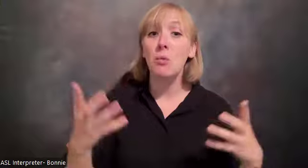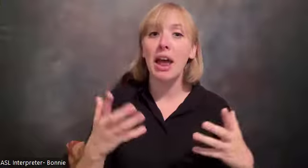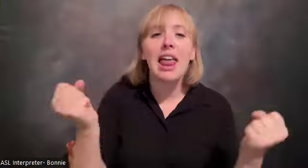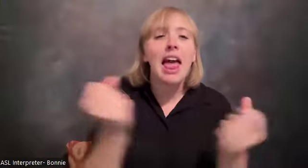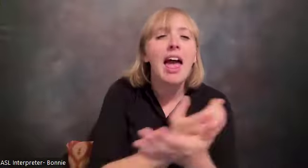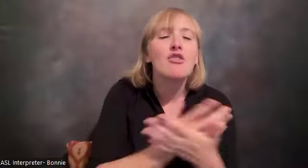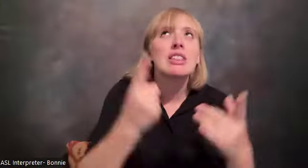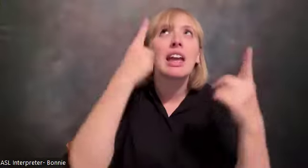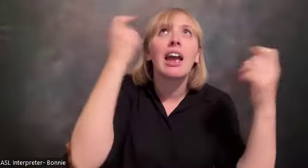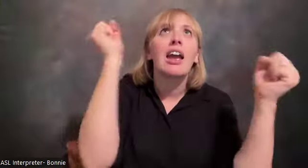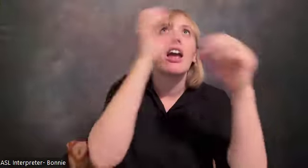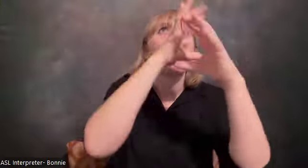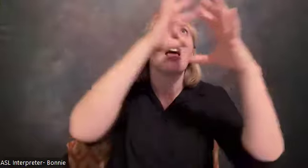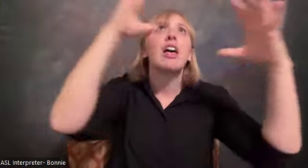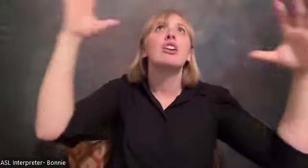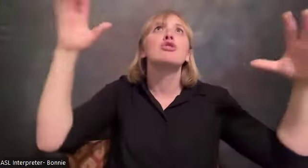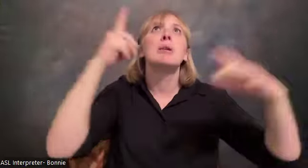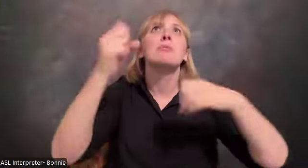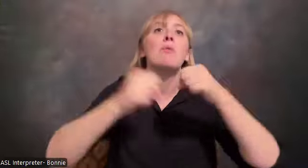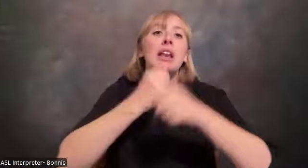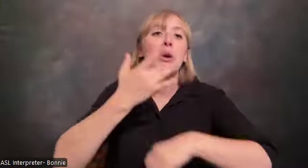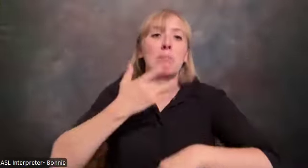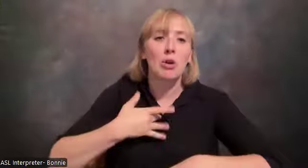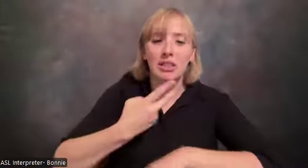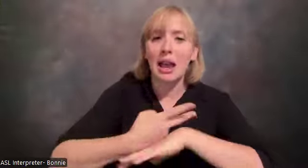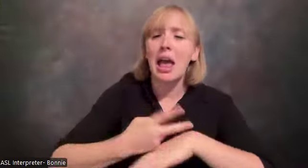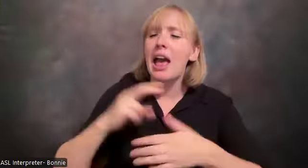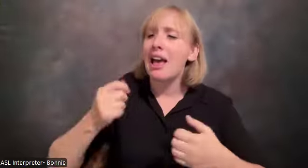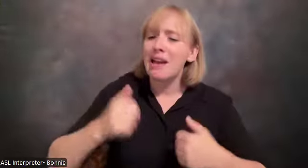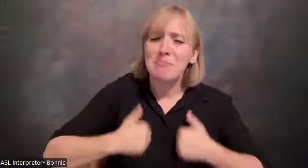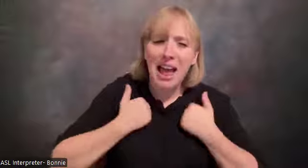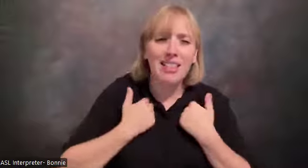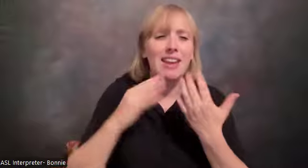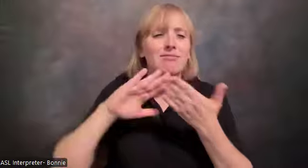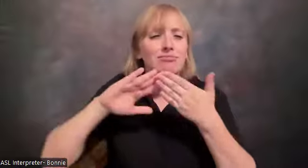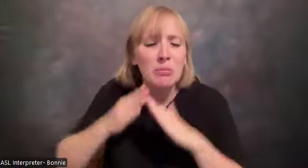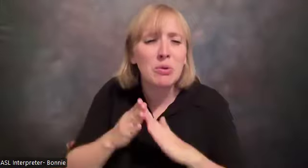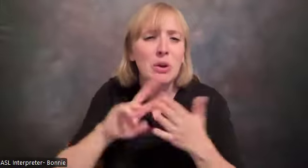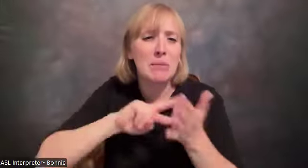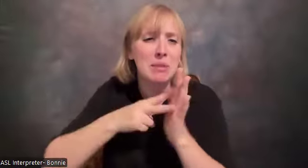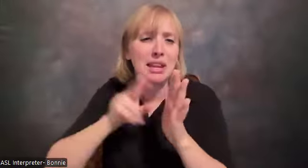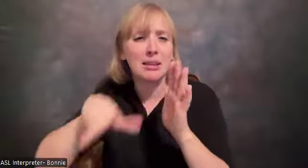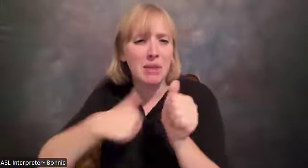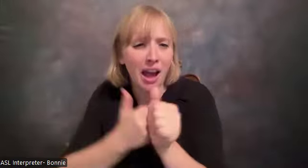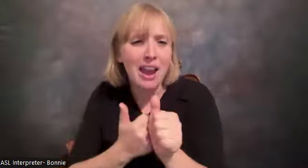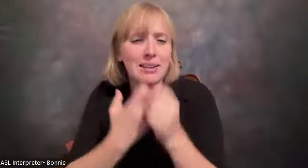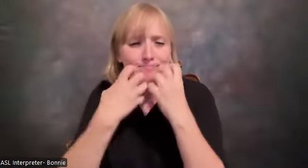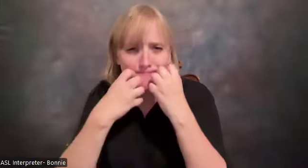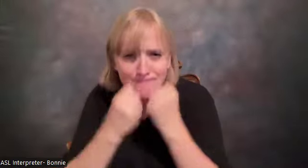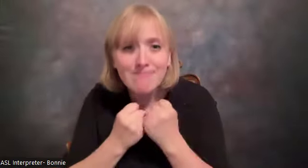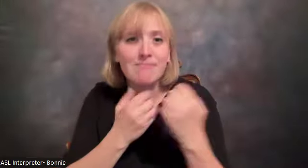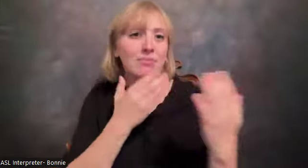I dreamed in that rack that night on my 1 year, a life of meaning, purpose, and community. Thank you very much.